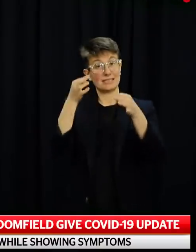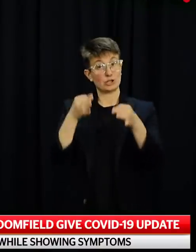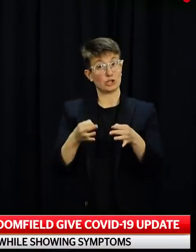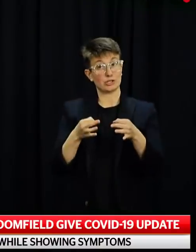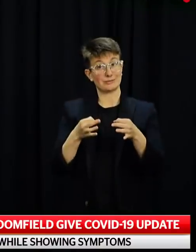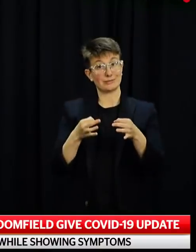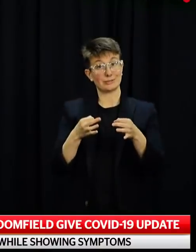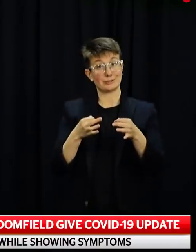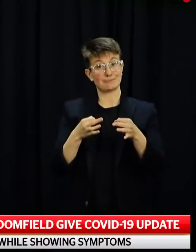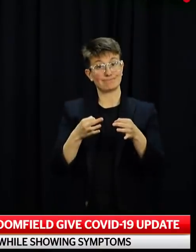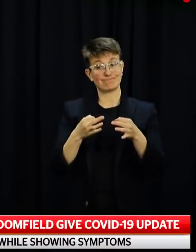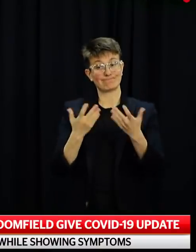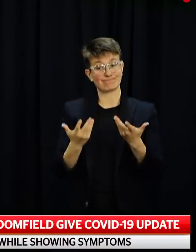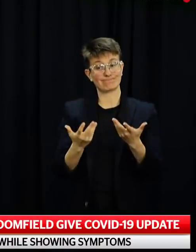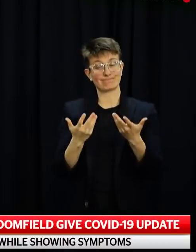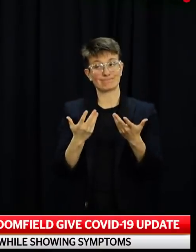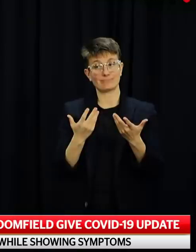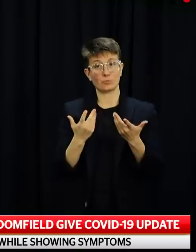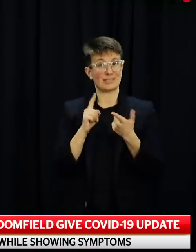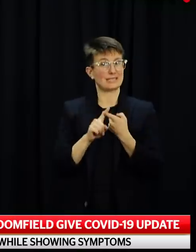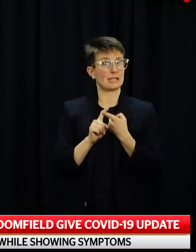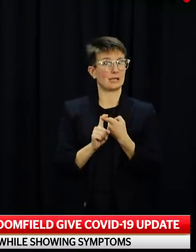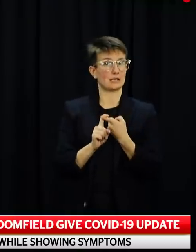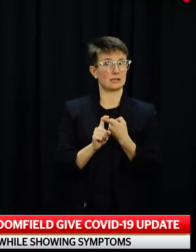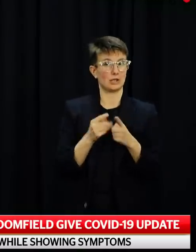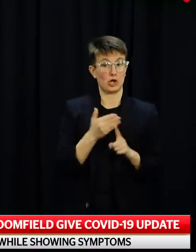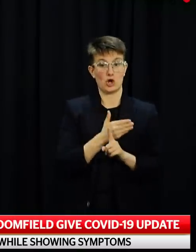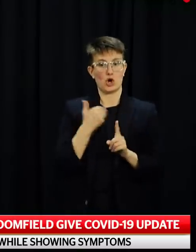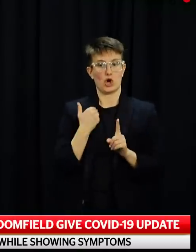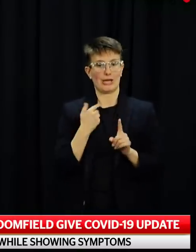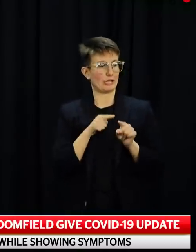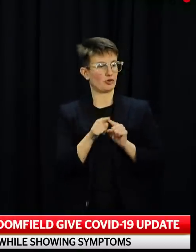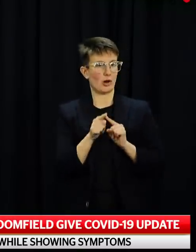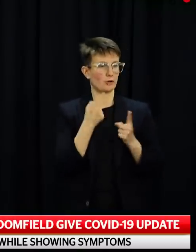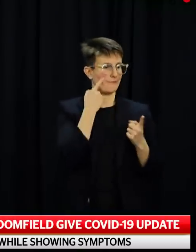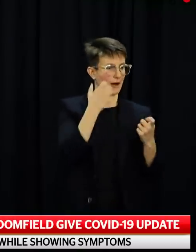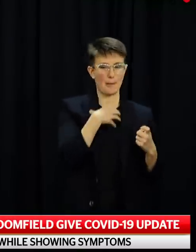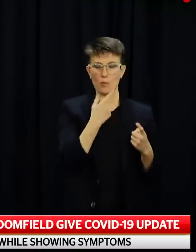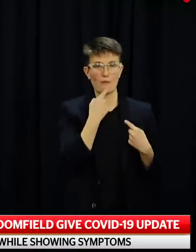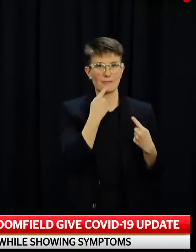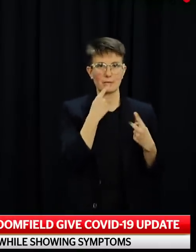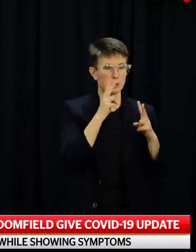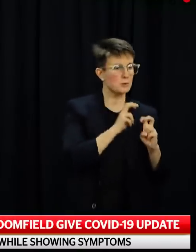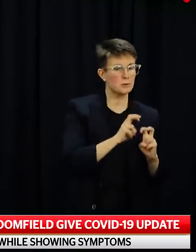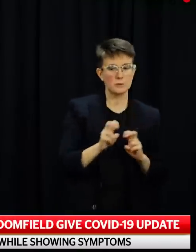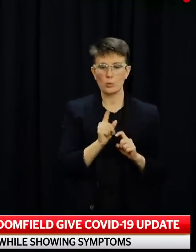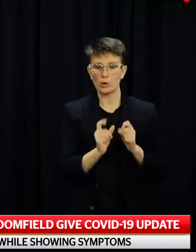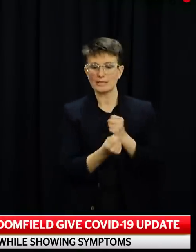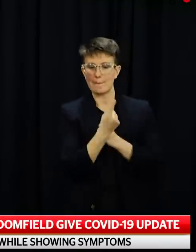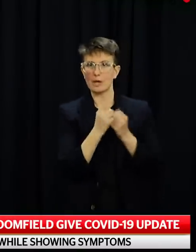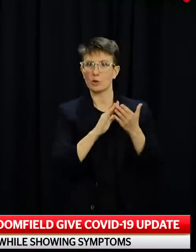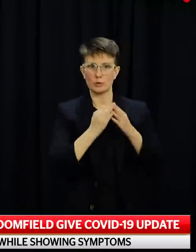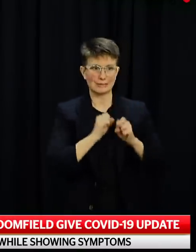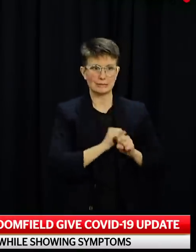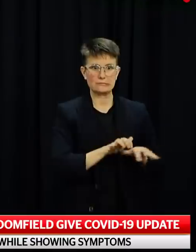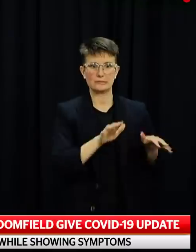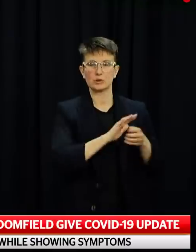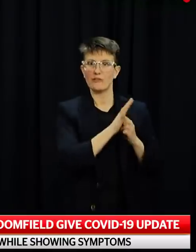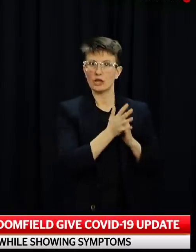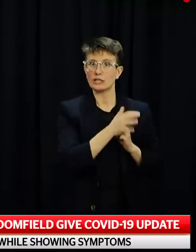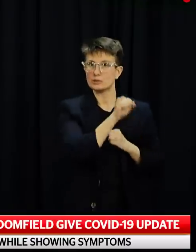been made. We are still in the very early stages of dealing with the new cases in the community, so we've got some time to work through that.